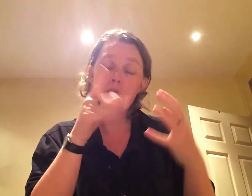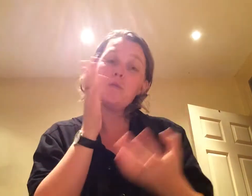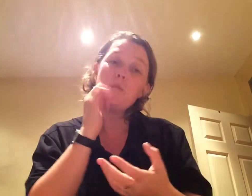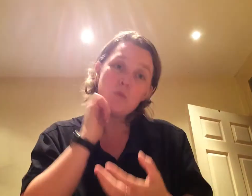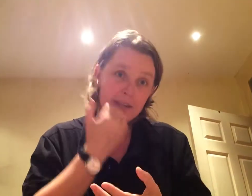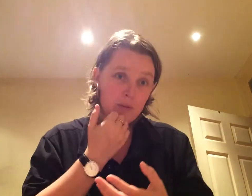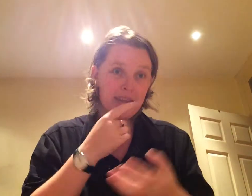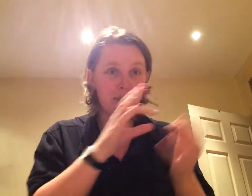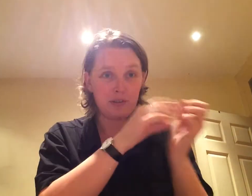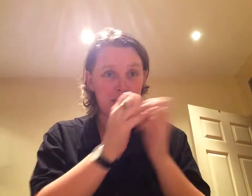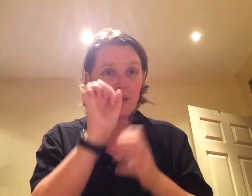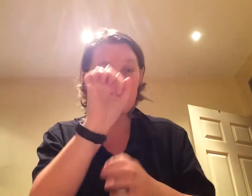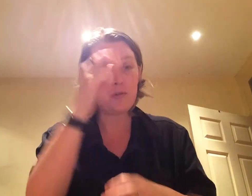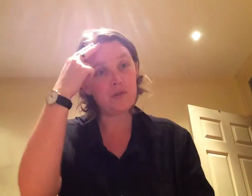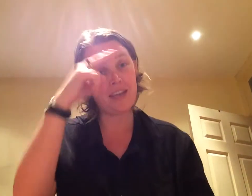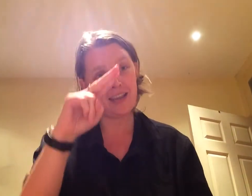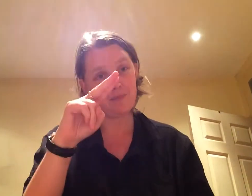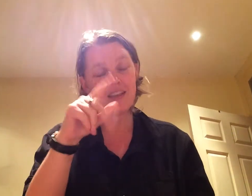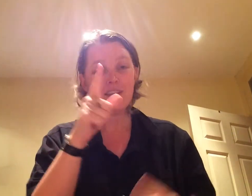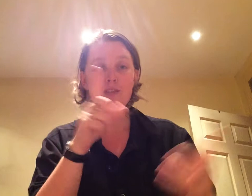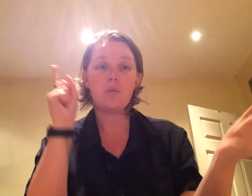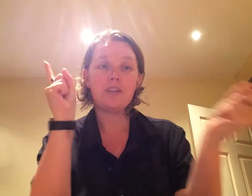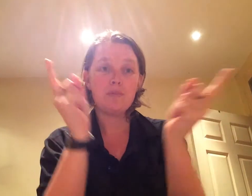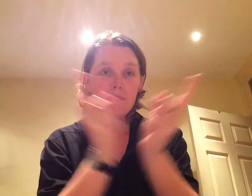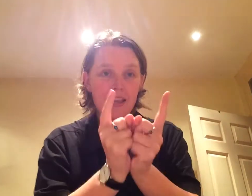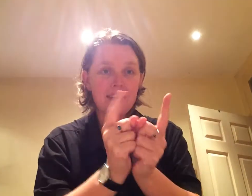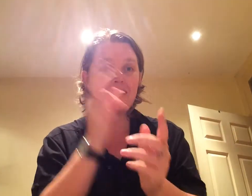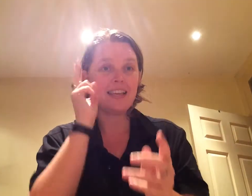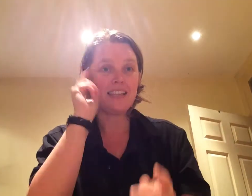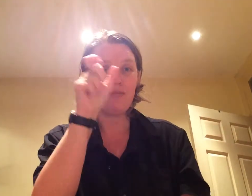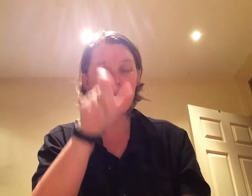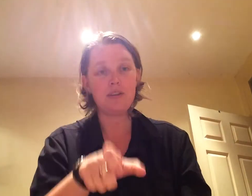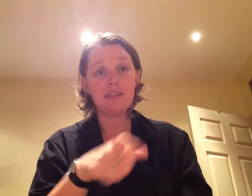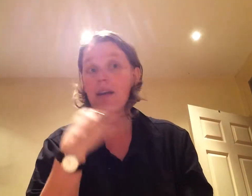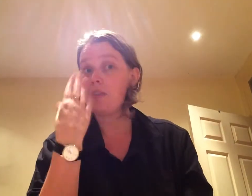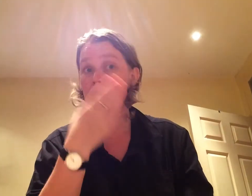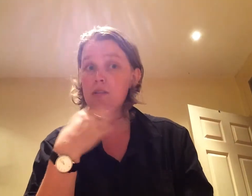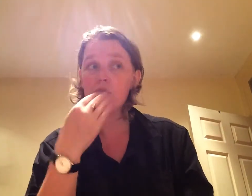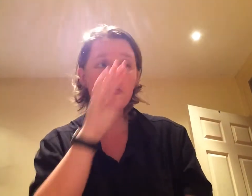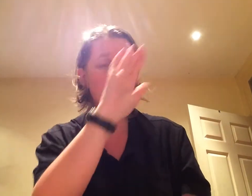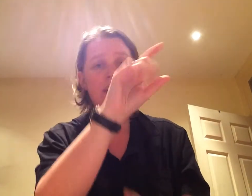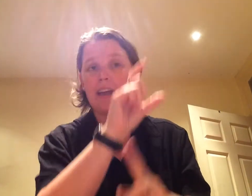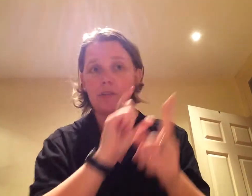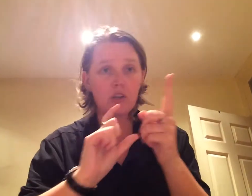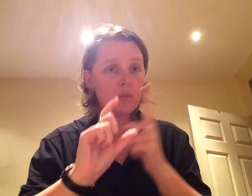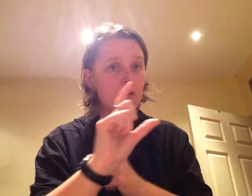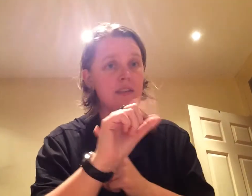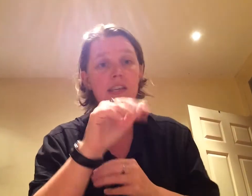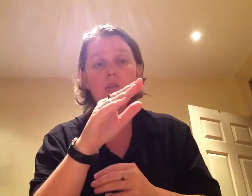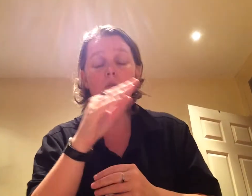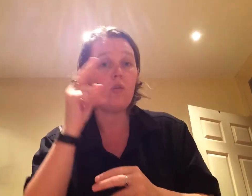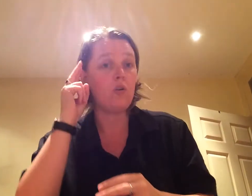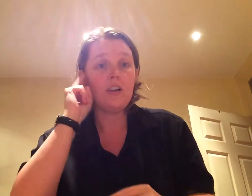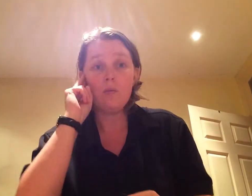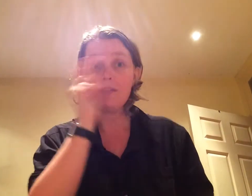you will be able to spell your name. So when you meet a deaf person, either at school or out in the community or one of our